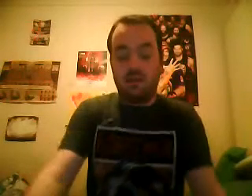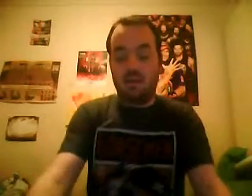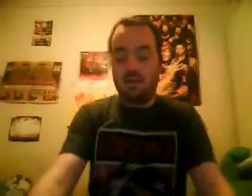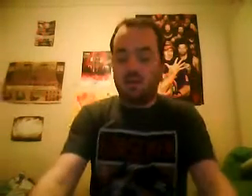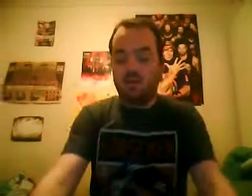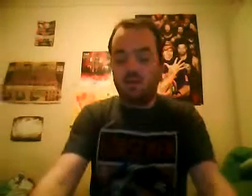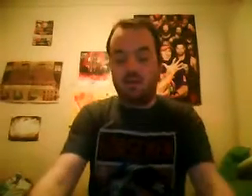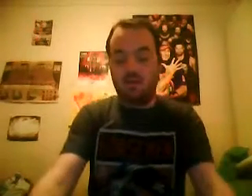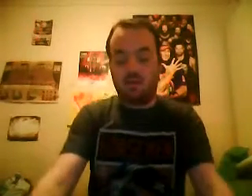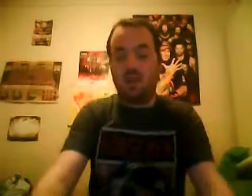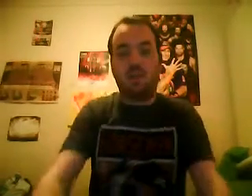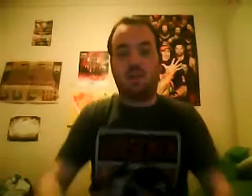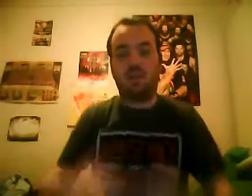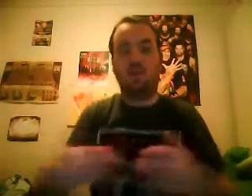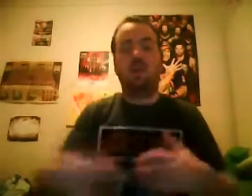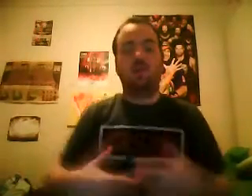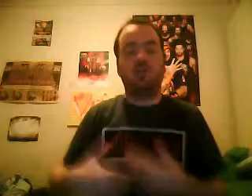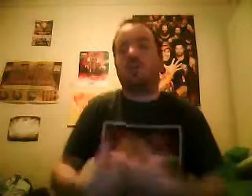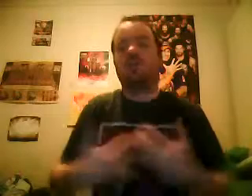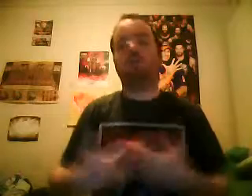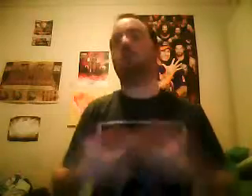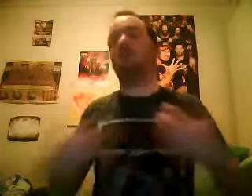And she's just got so much. She's got a lot of charisma.